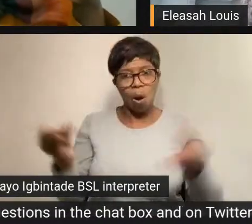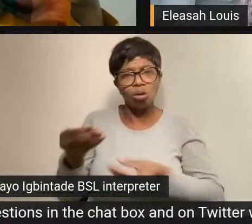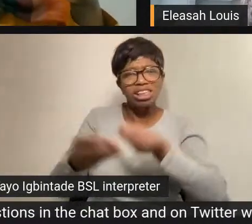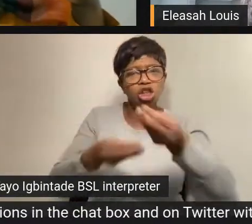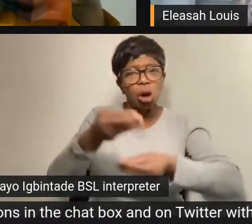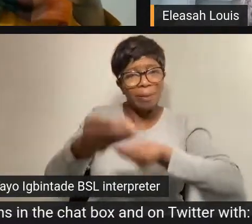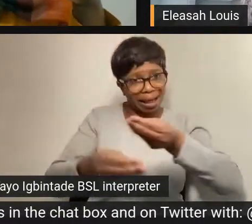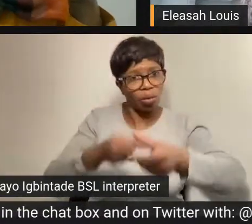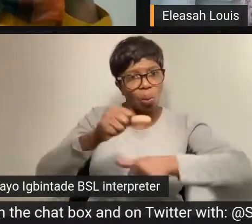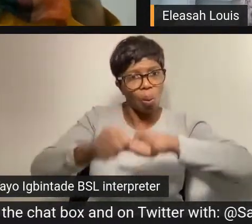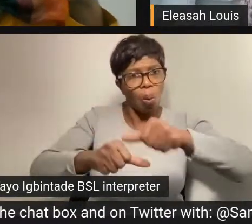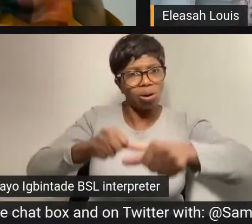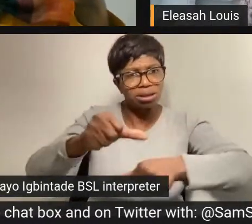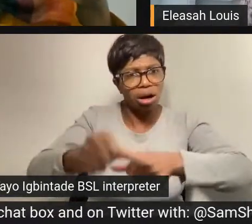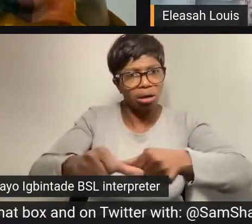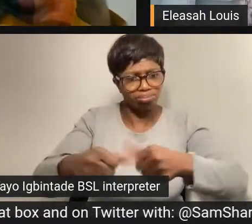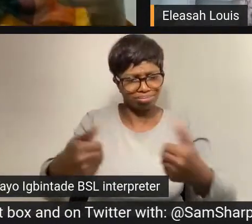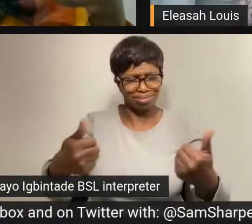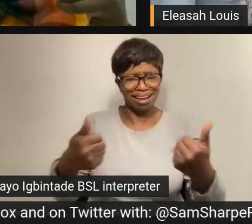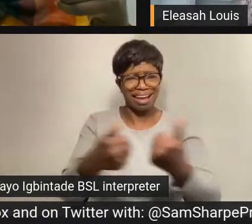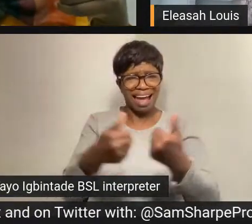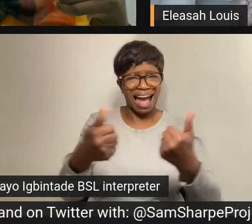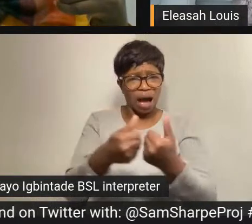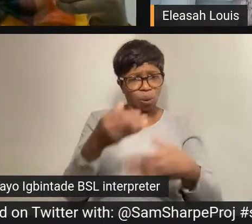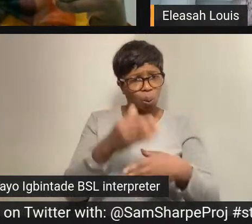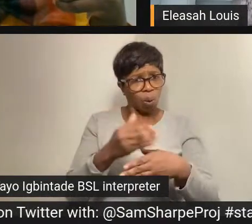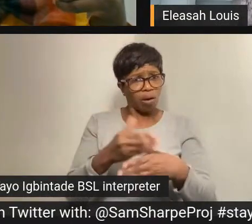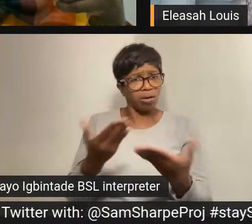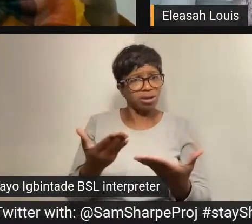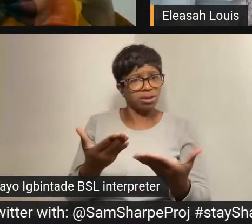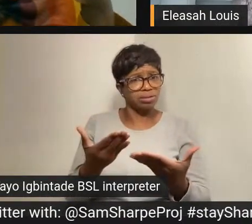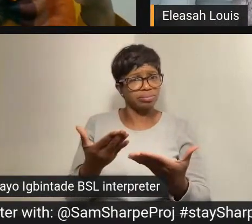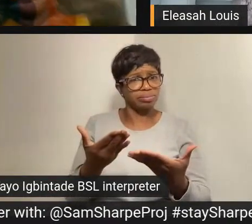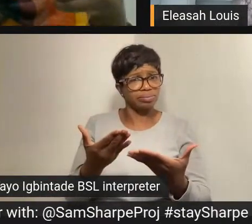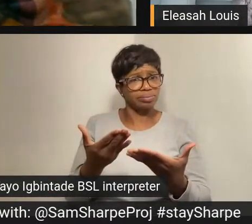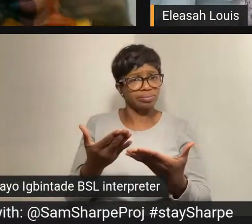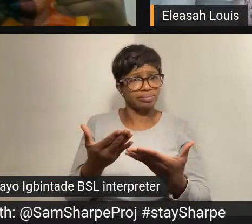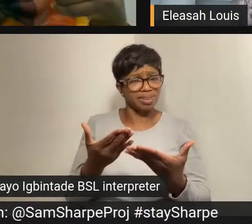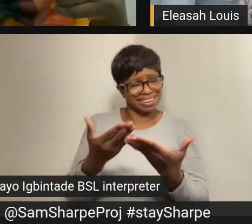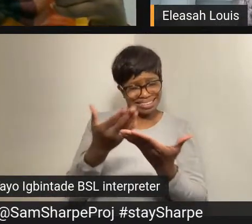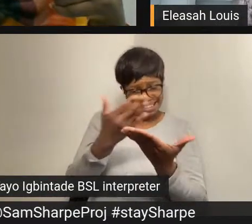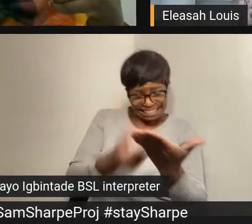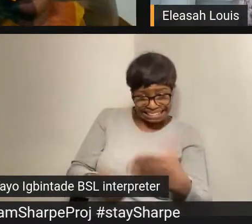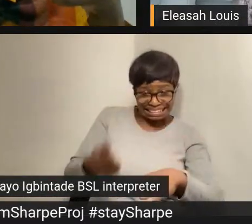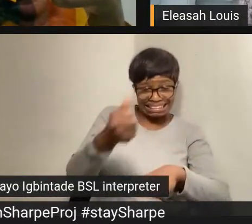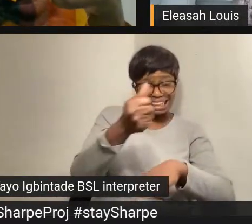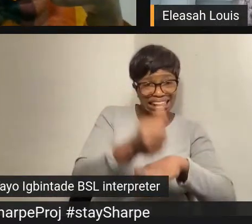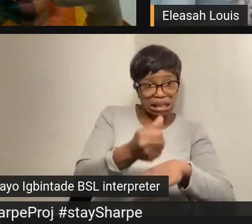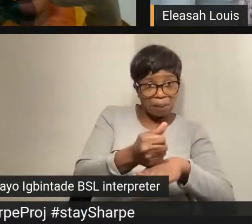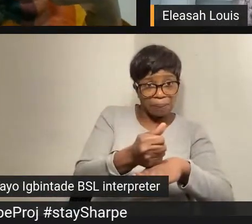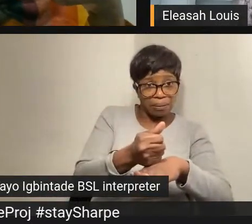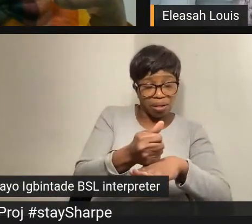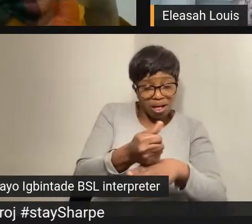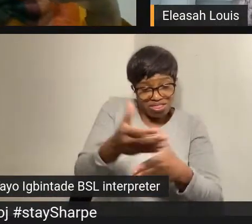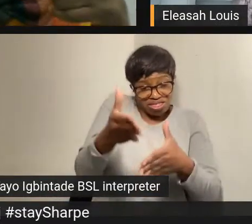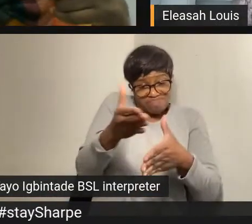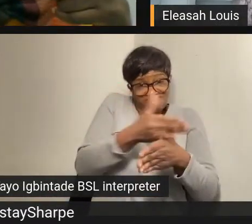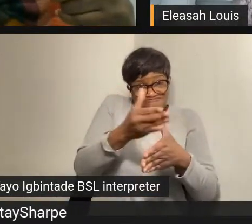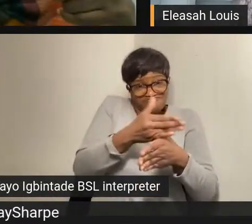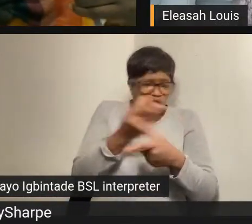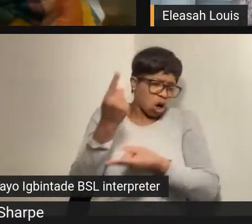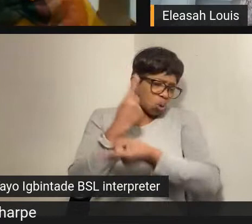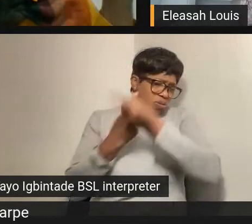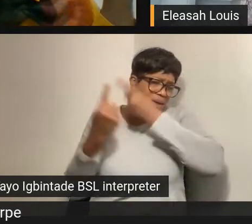order, the way it operates was set up. The genesis of that goes